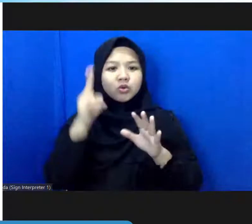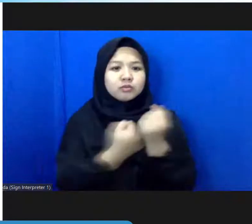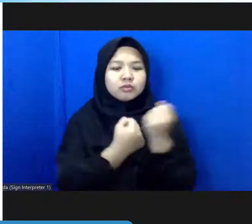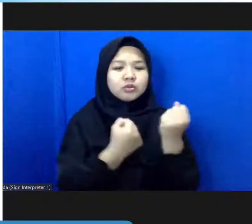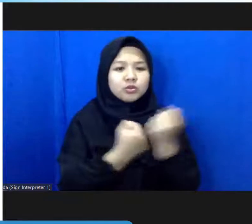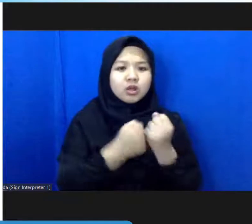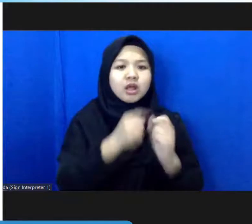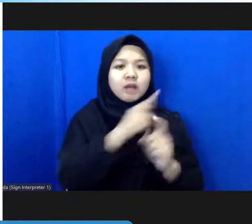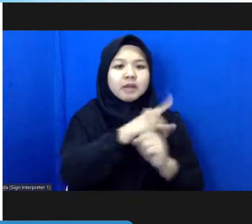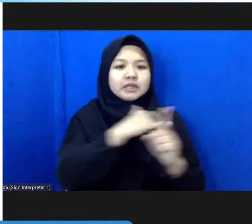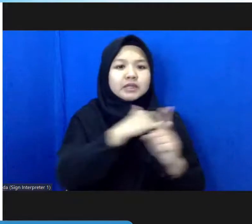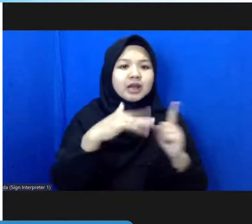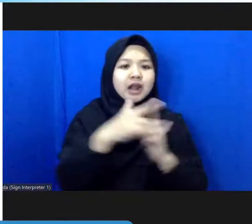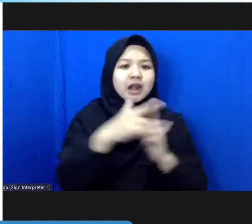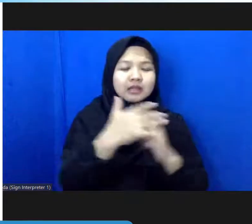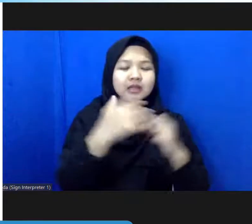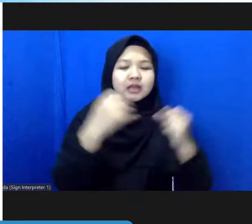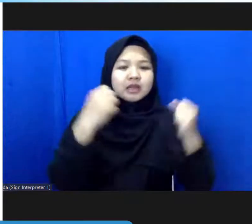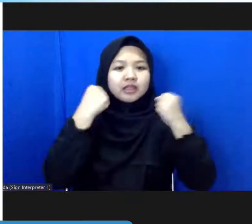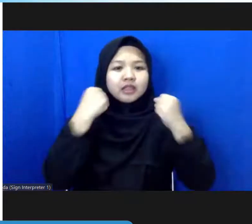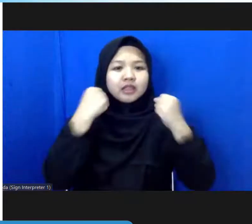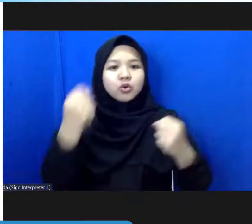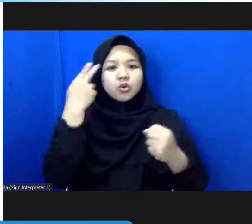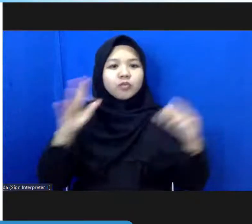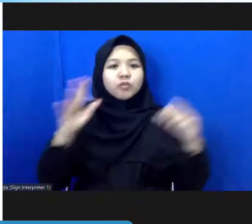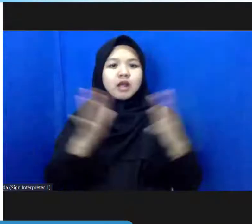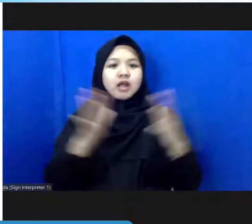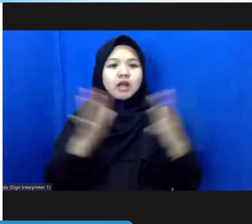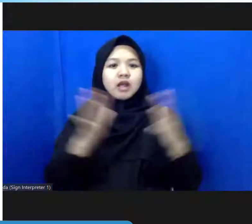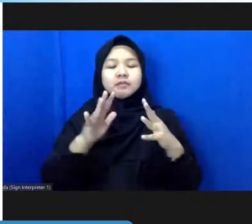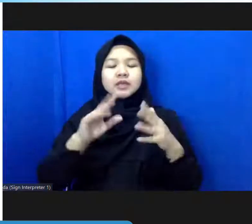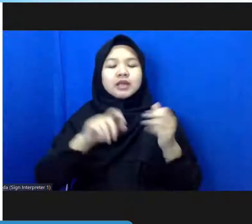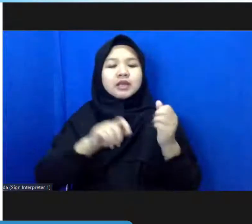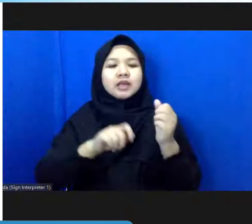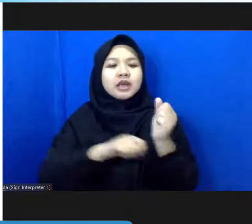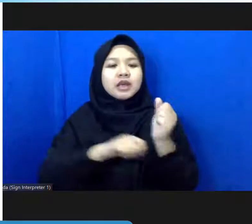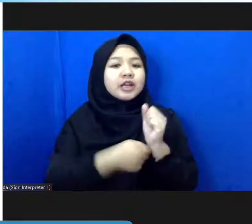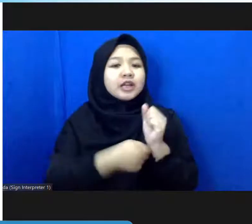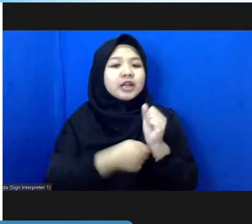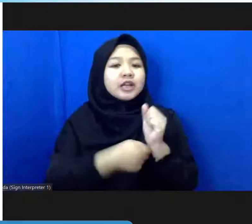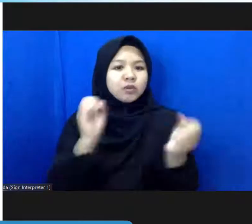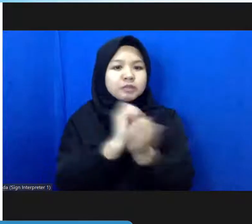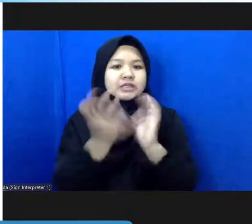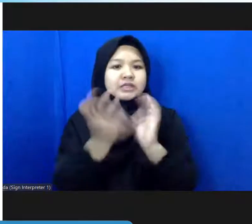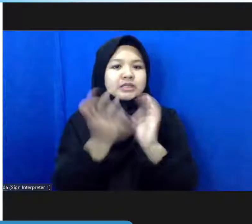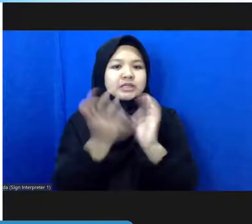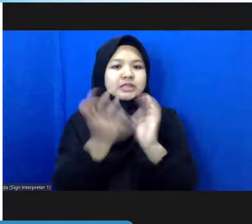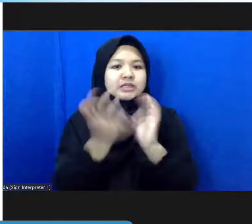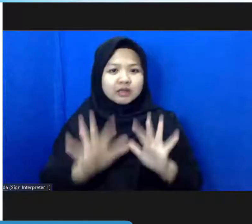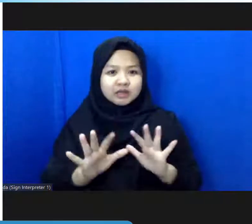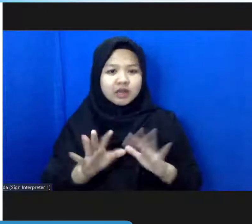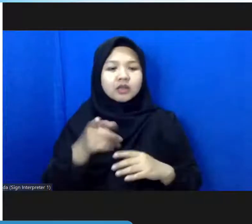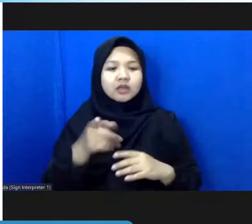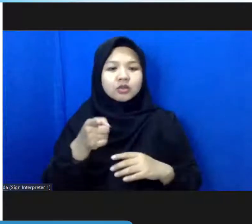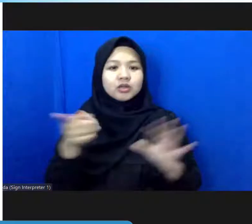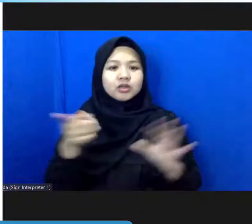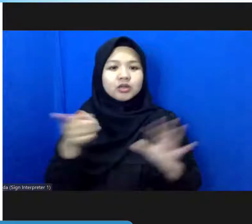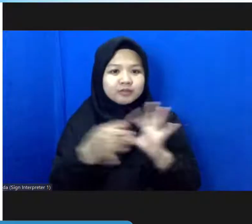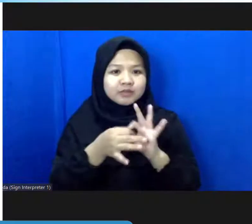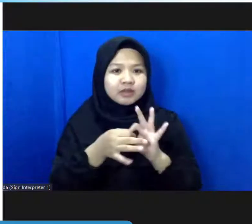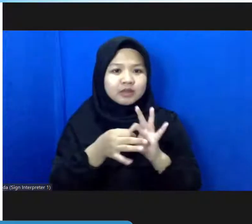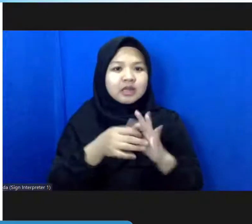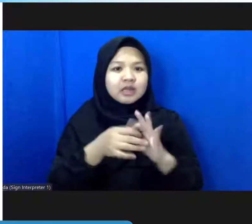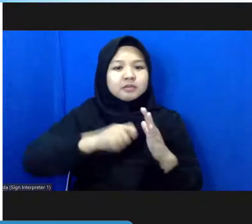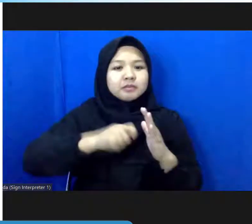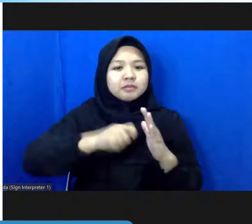able to deal with multi-hazard and multi-sector responses. So bringing together those linkages, I think, is a key message, and